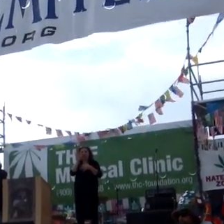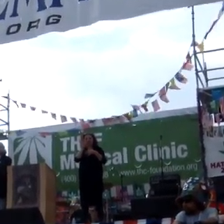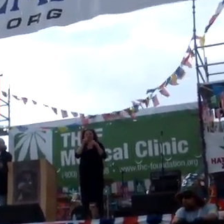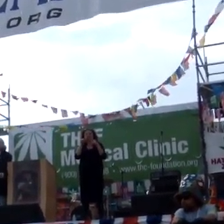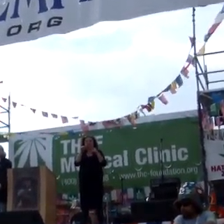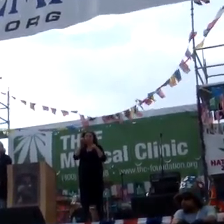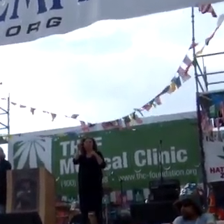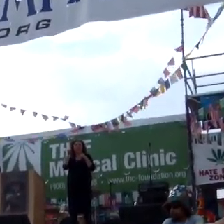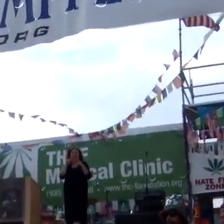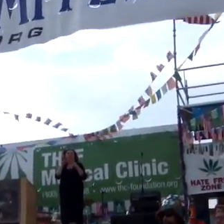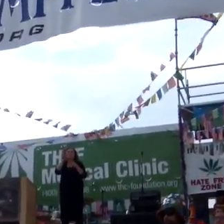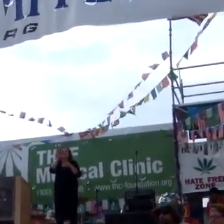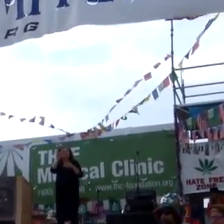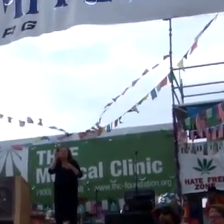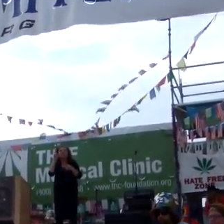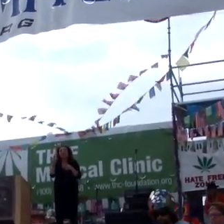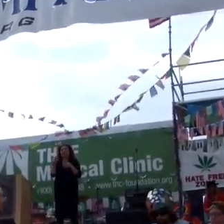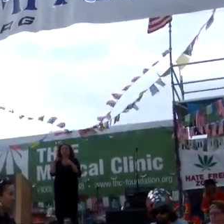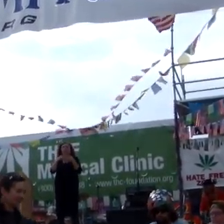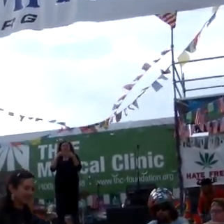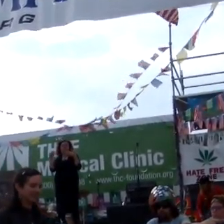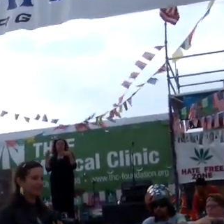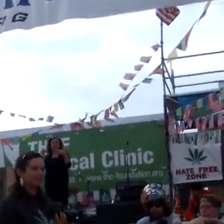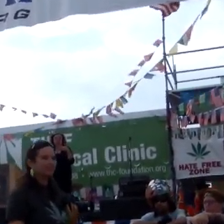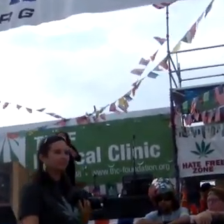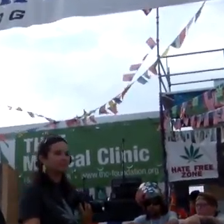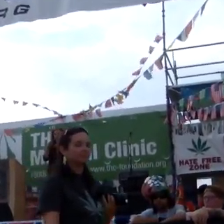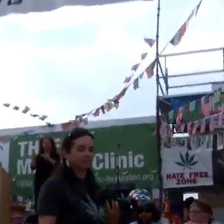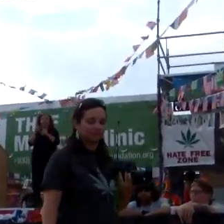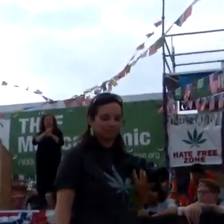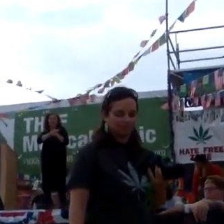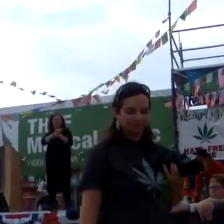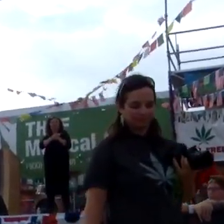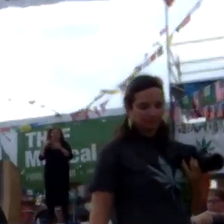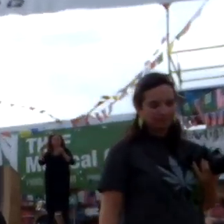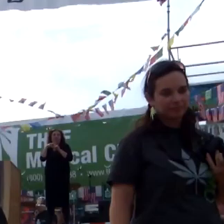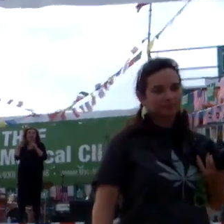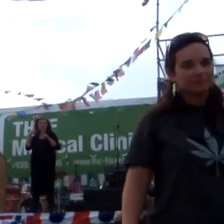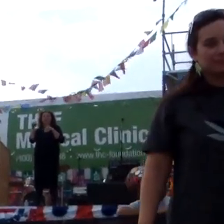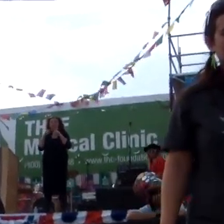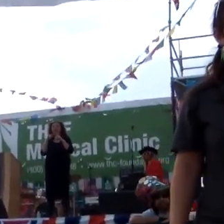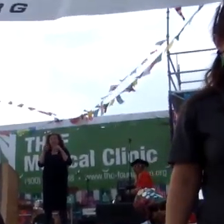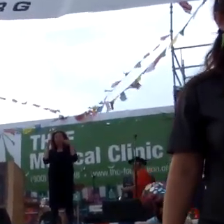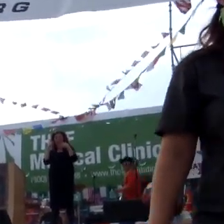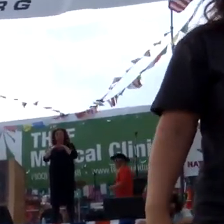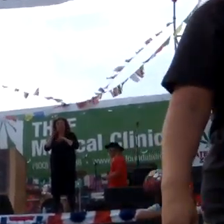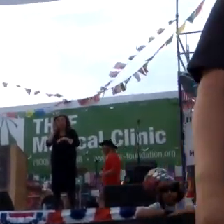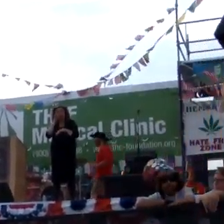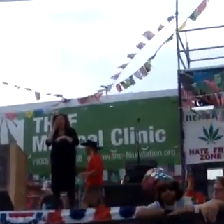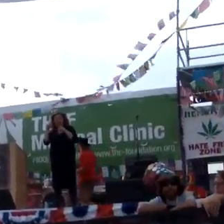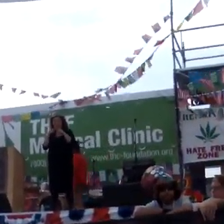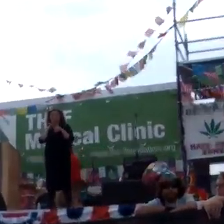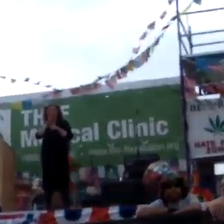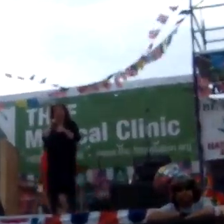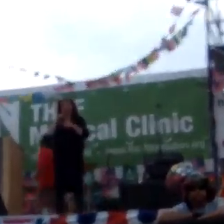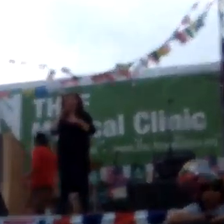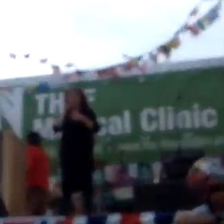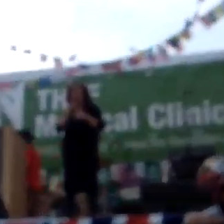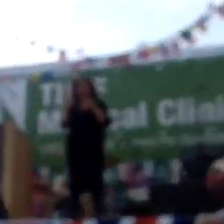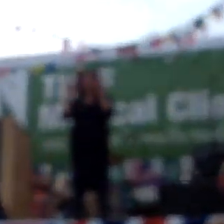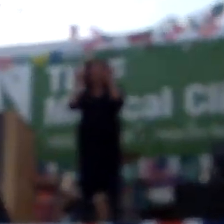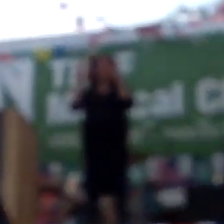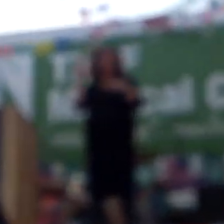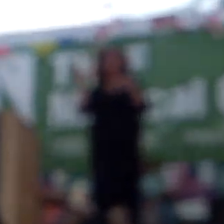Resources, it's okay. Chasing marijuana smokers when they should be focused on serious and violent crime. Secondly,